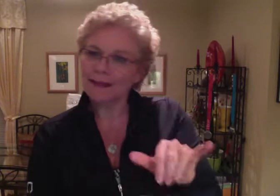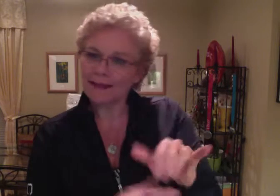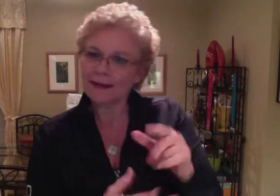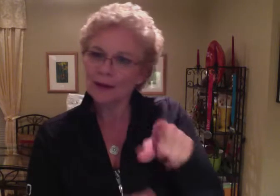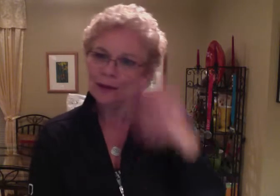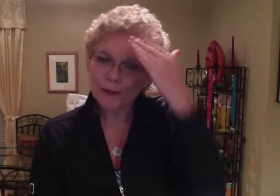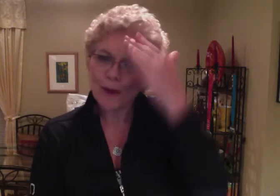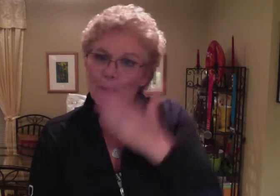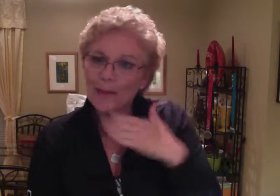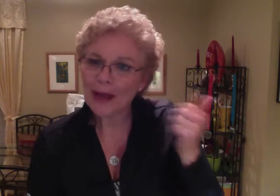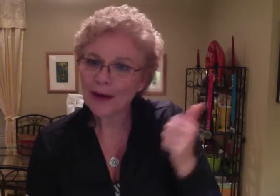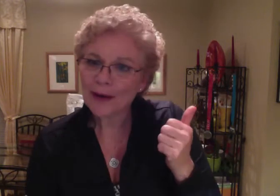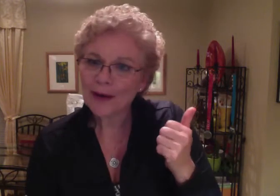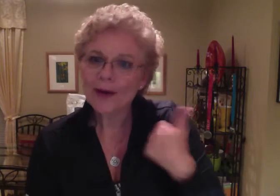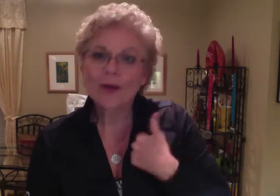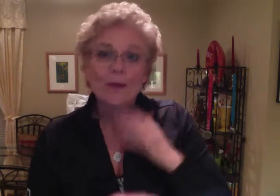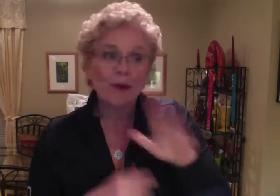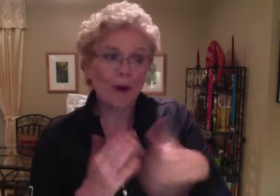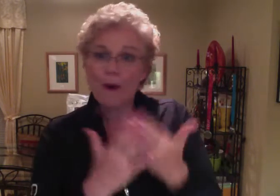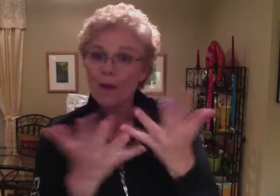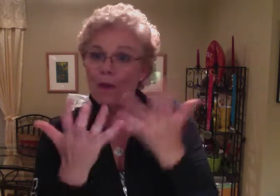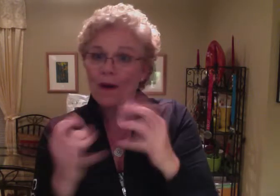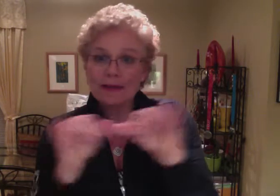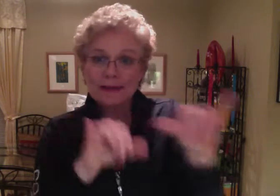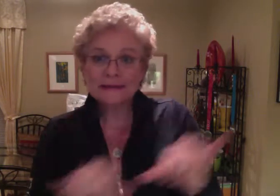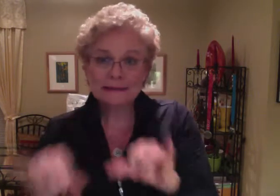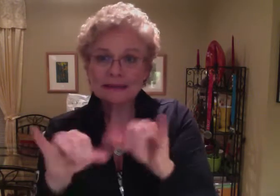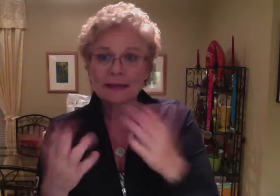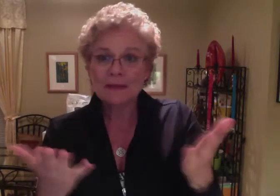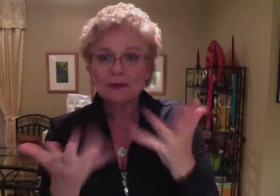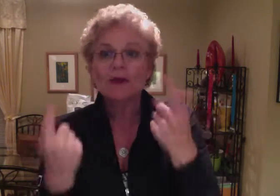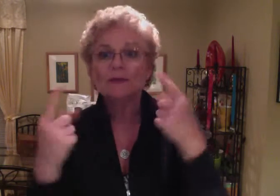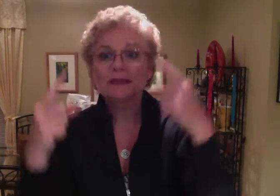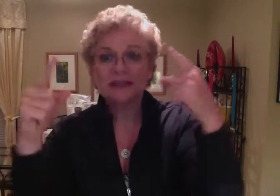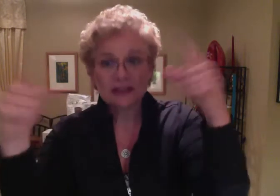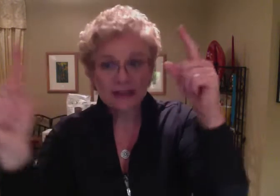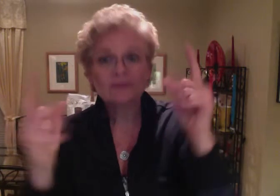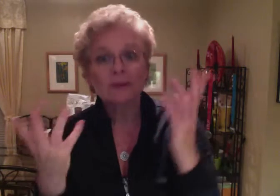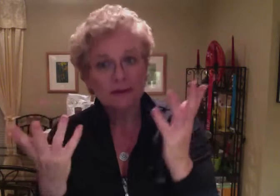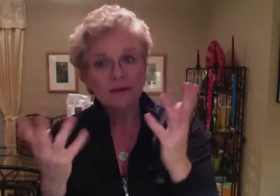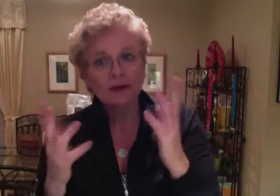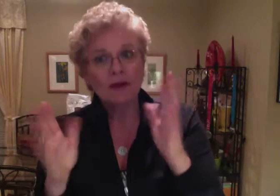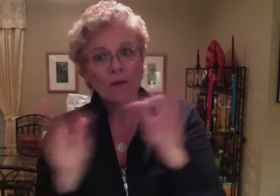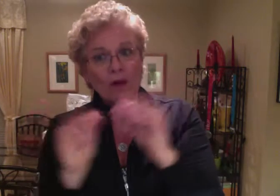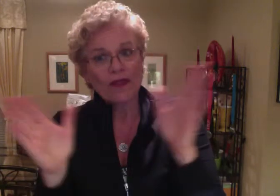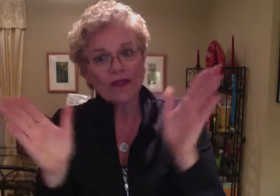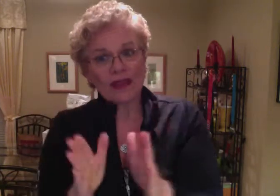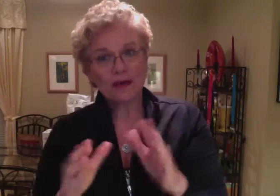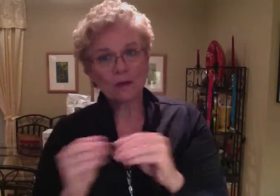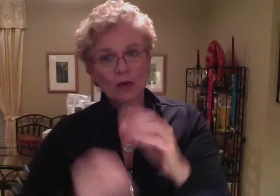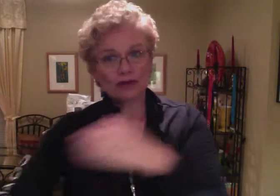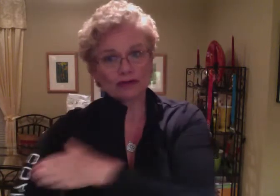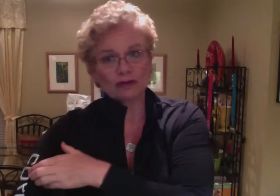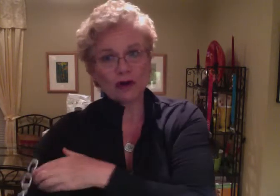in the sense of we all want the same things. Everybody wants to achieve. Everybody wants to be fitter, thinner, and feel better. Why? Not necessarily